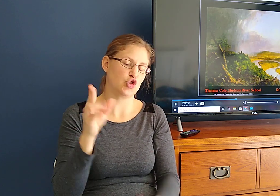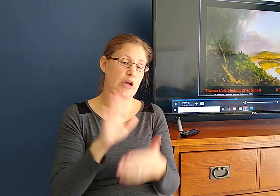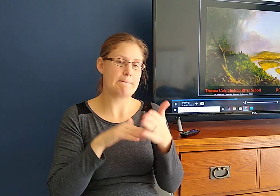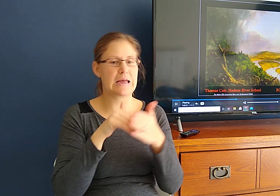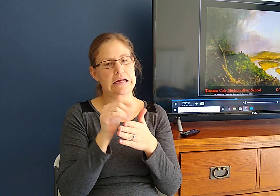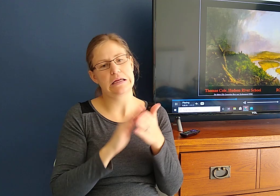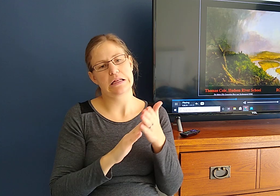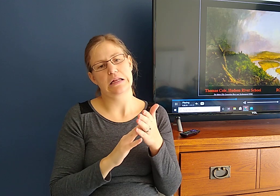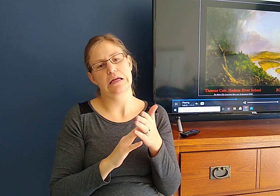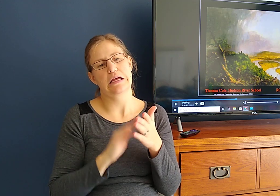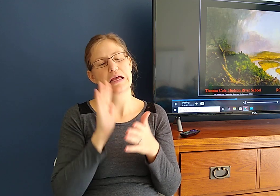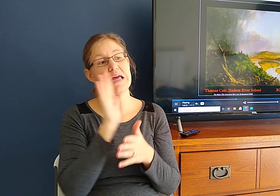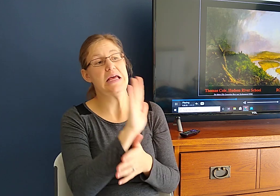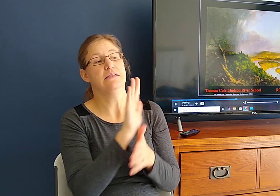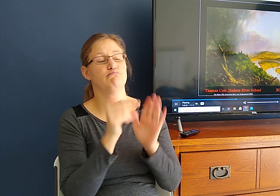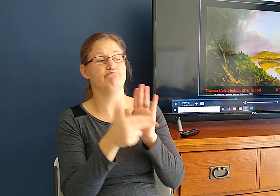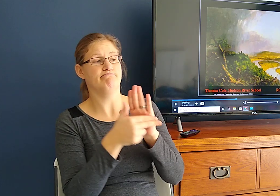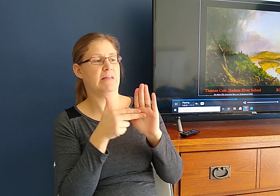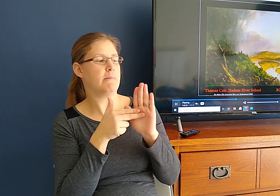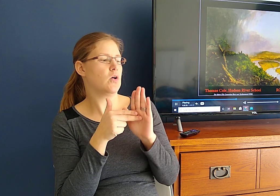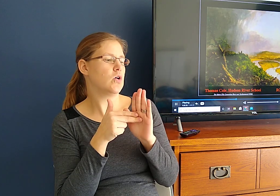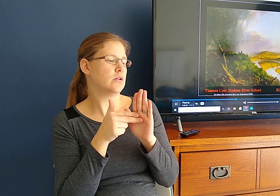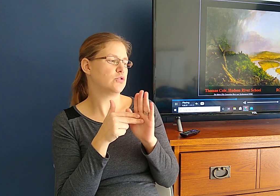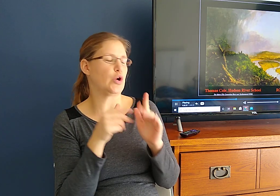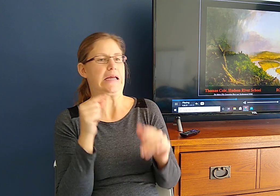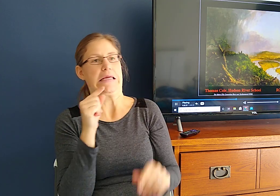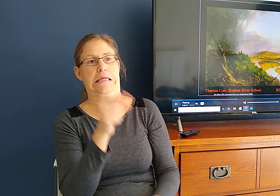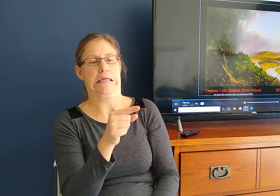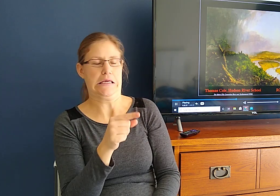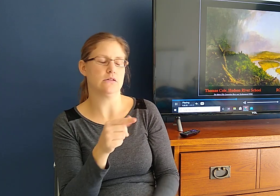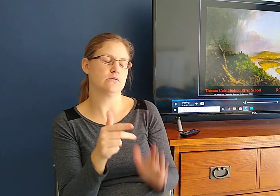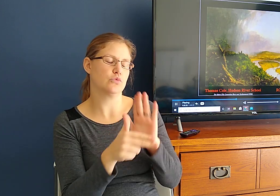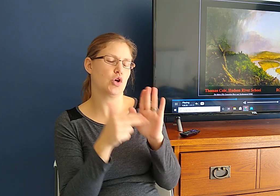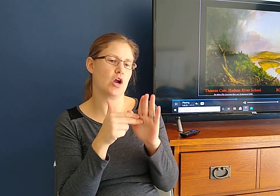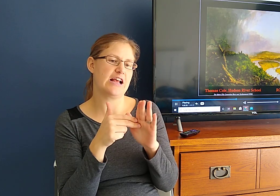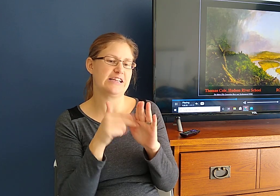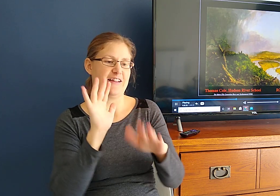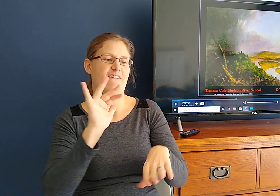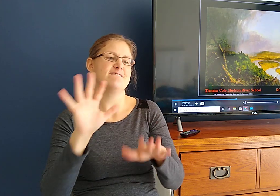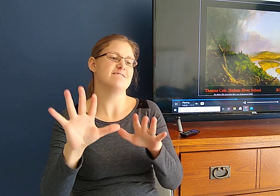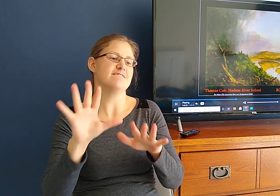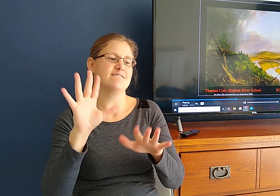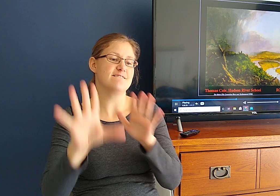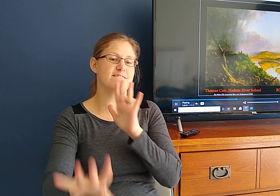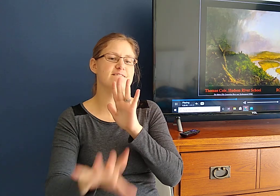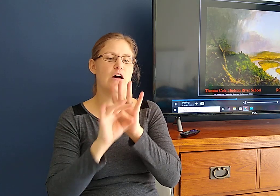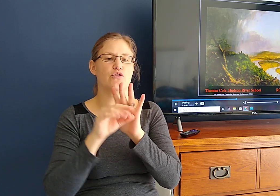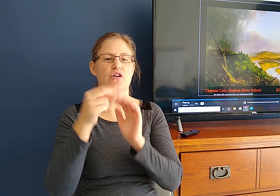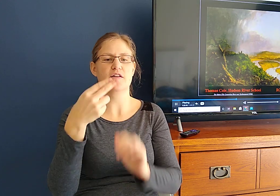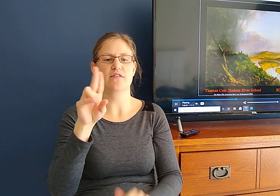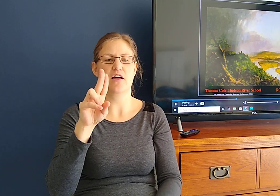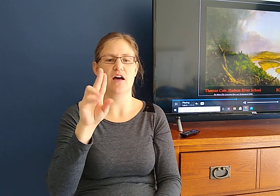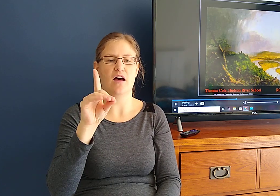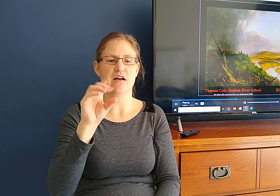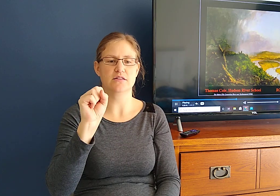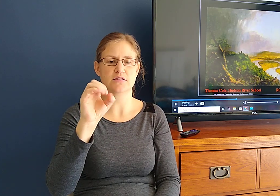is regarded as, he is regarded as the founder of the Hudson River School, an